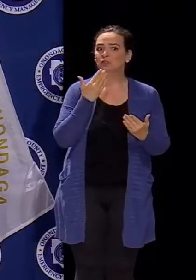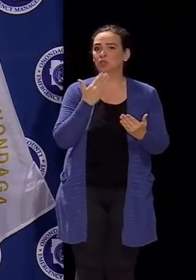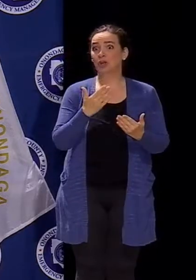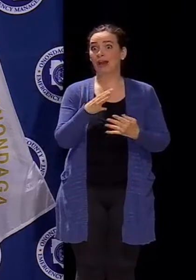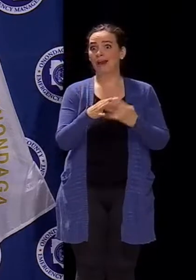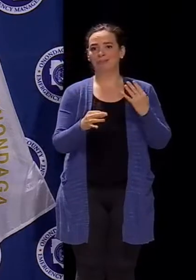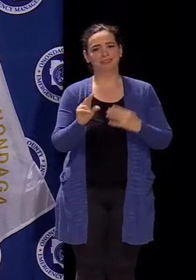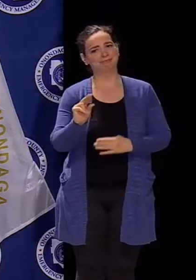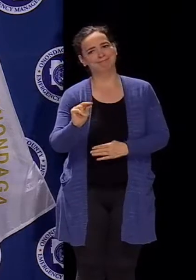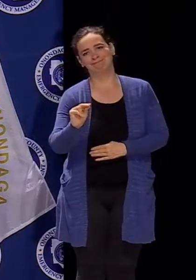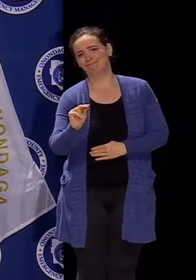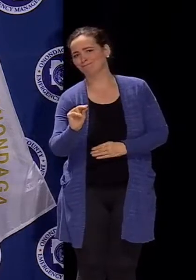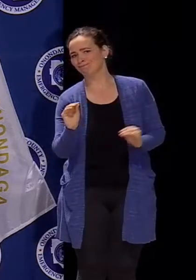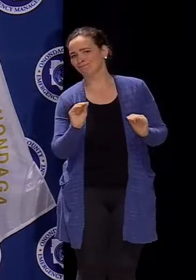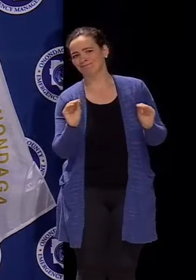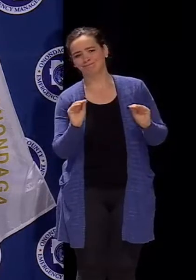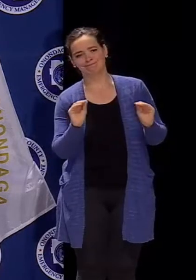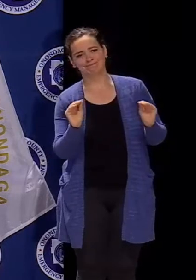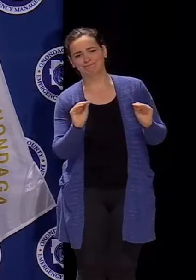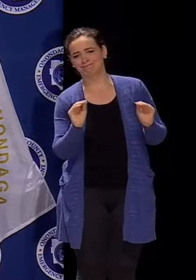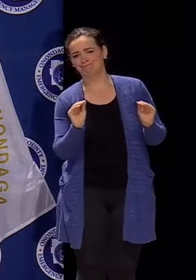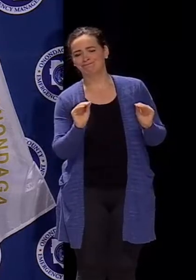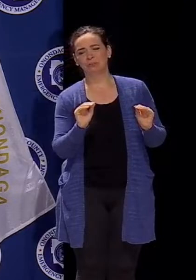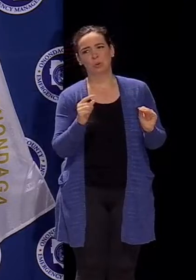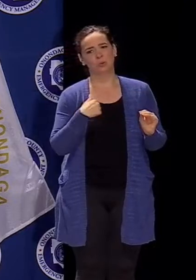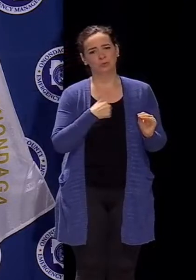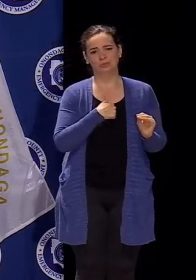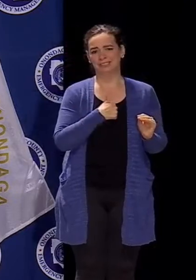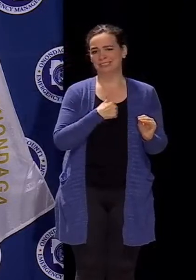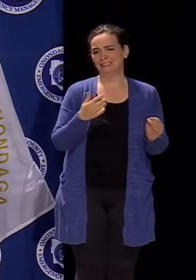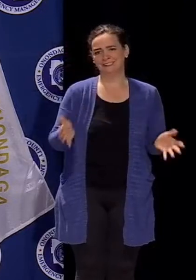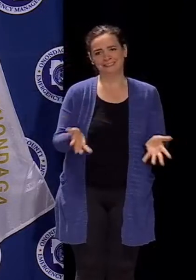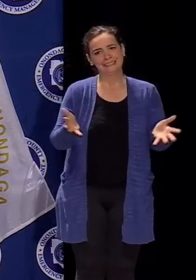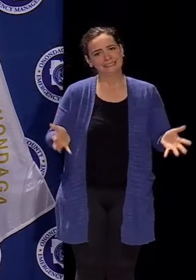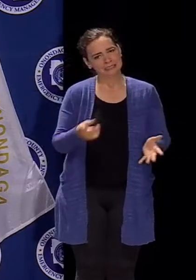to lead. So stay tuned for that. But again,